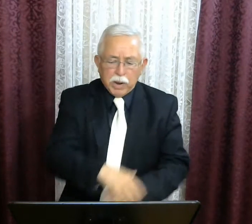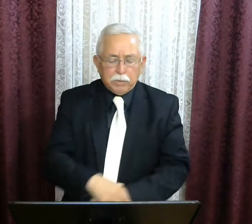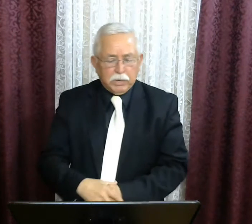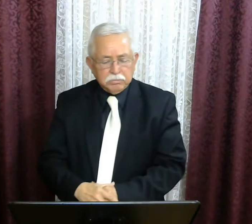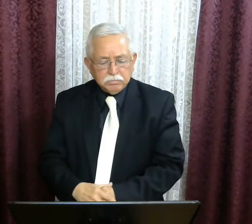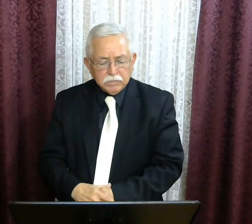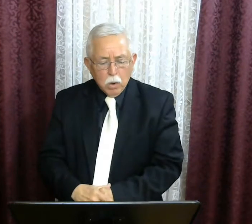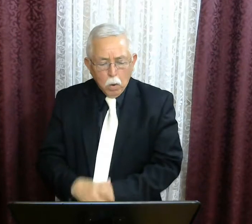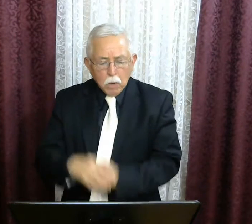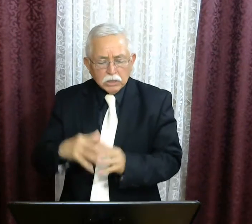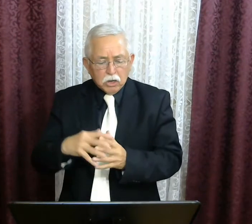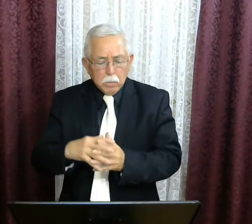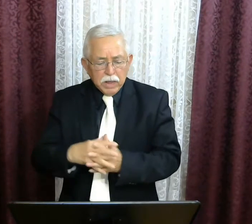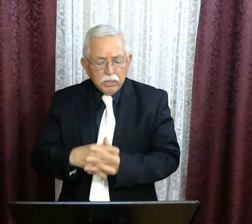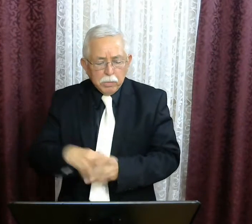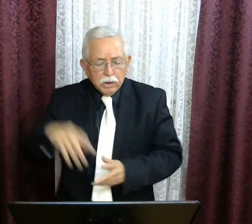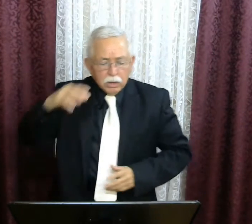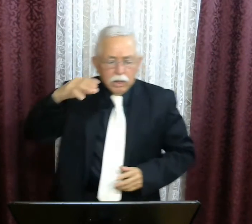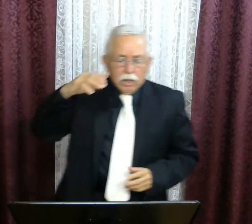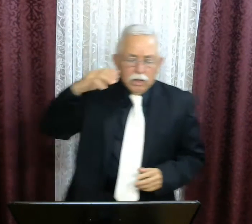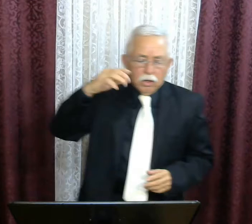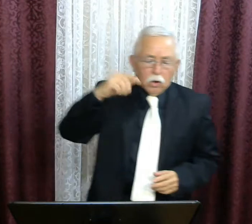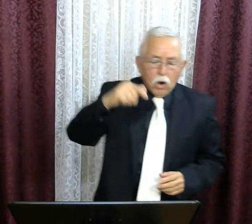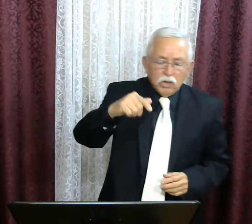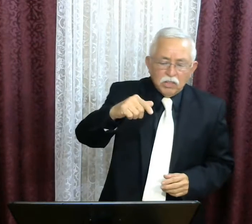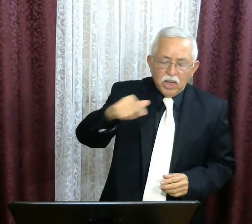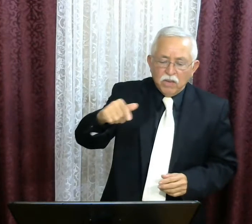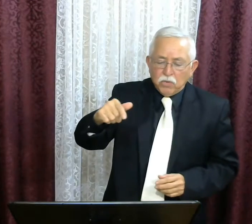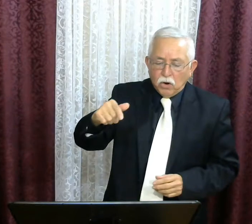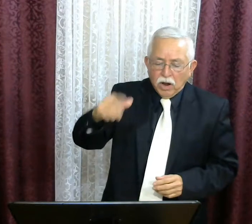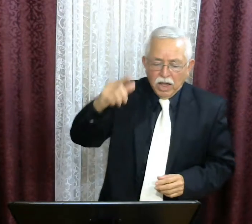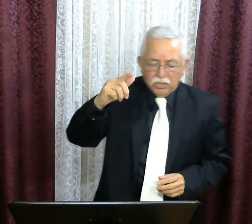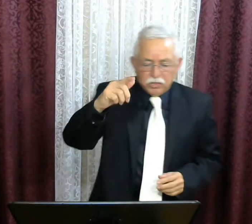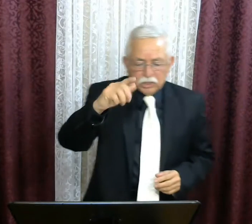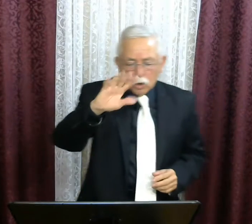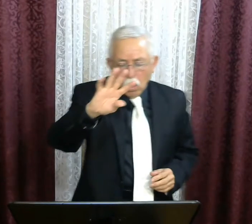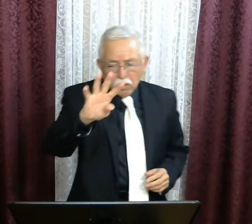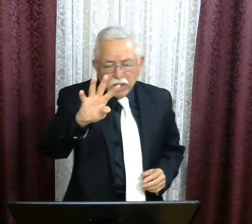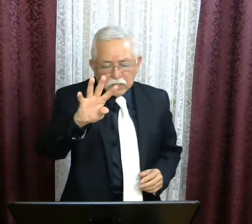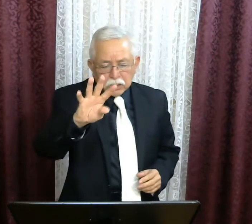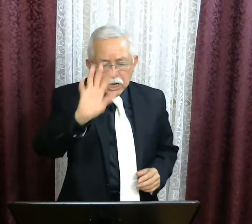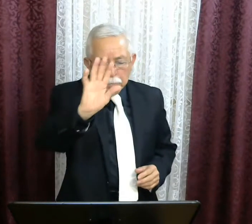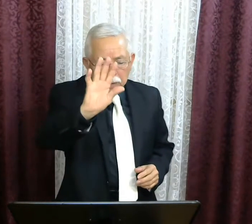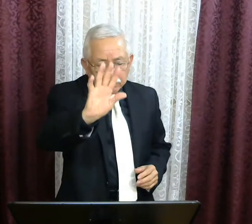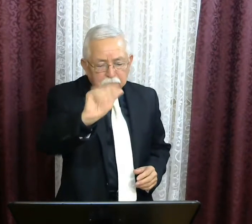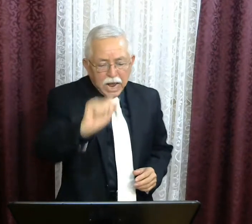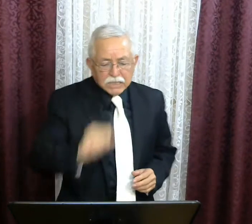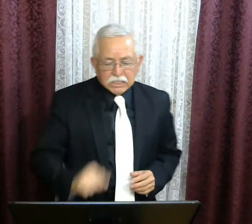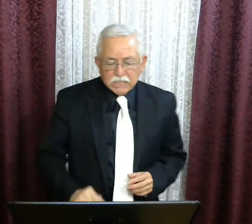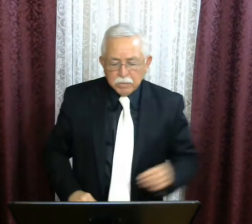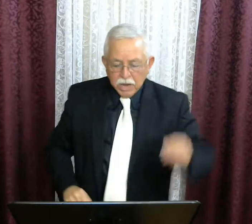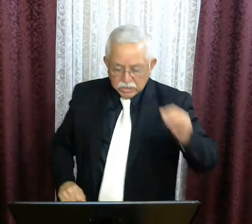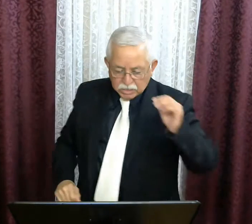commandment. What was the commandment? Go ye therefore and teach all nations, baptizing them in the name